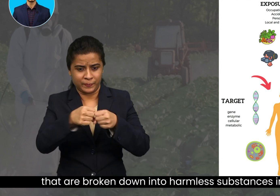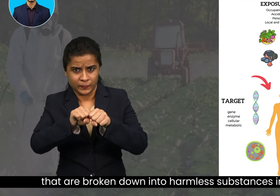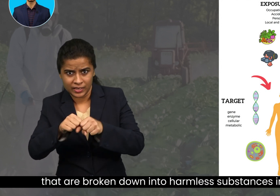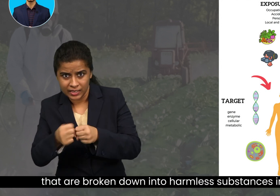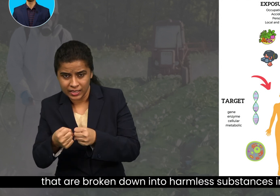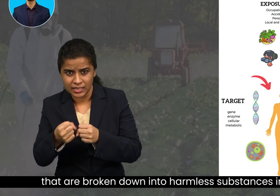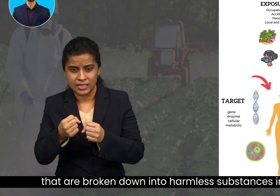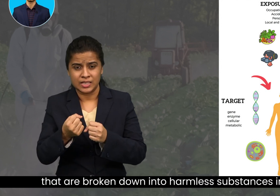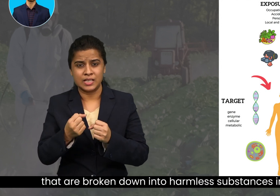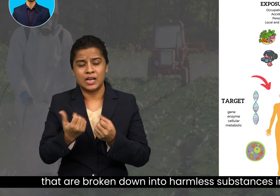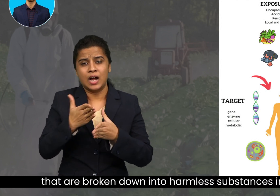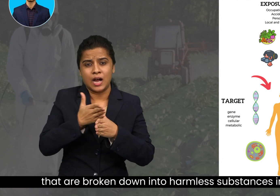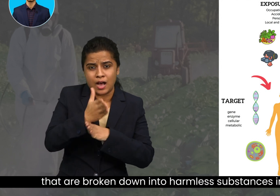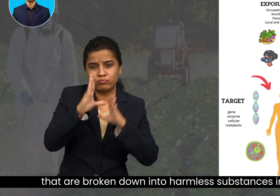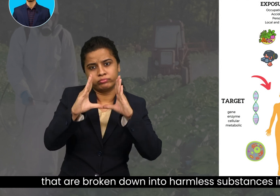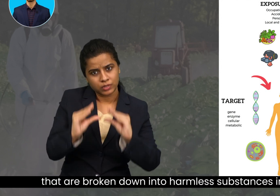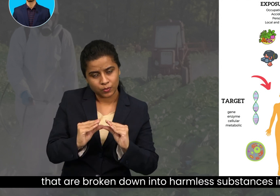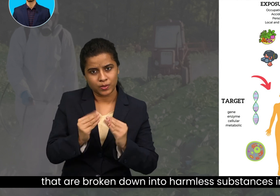down into harmless substances